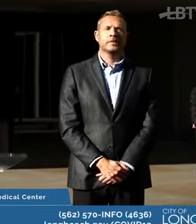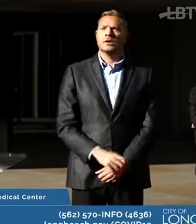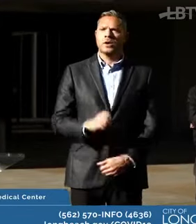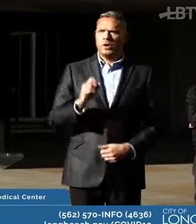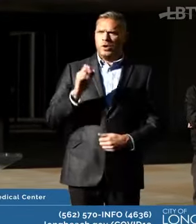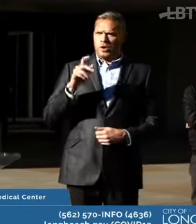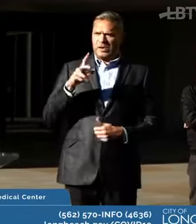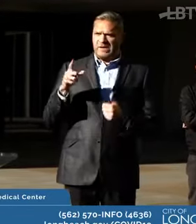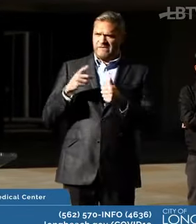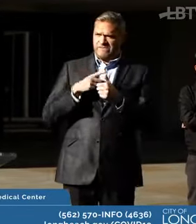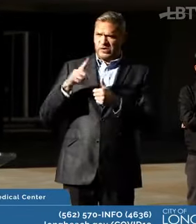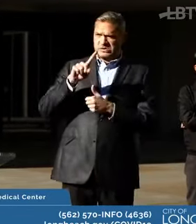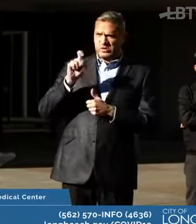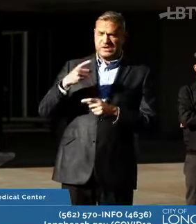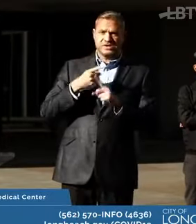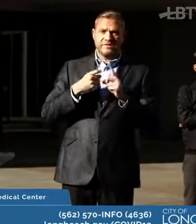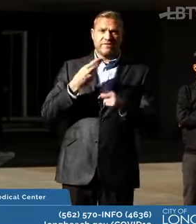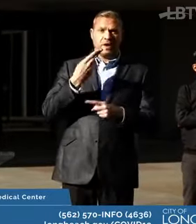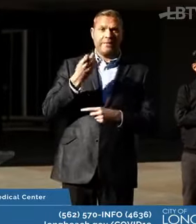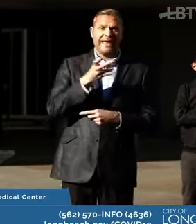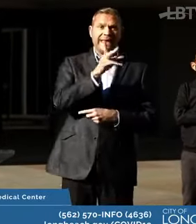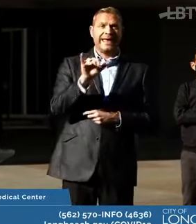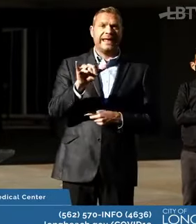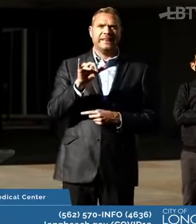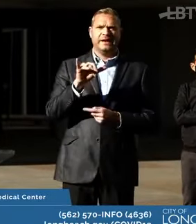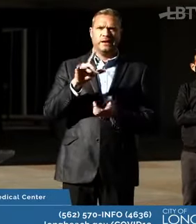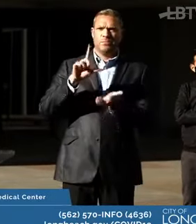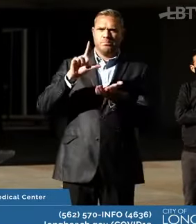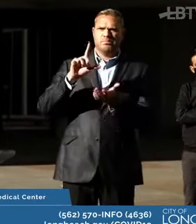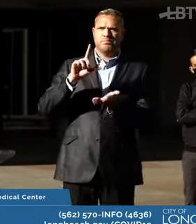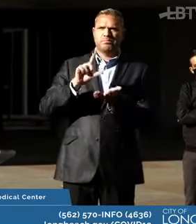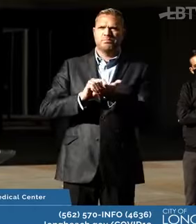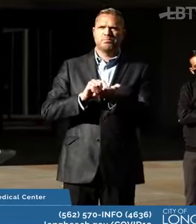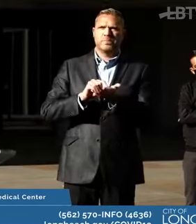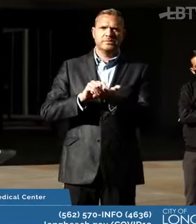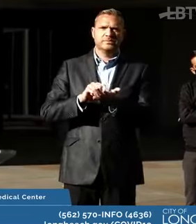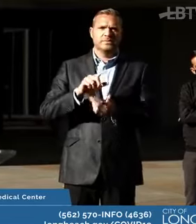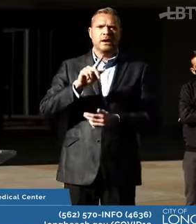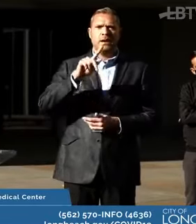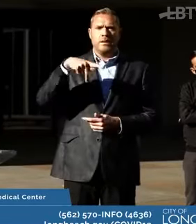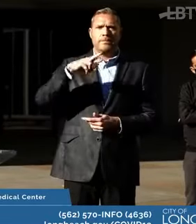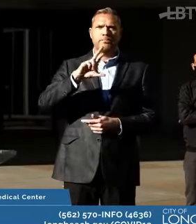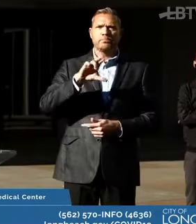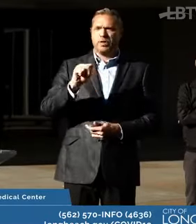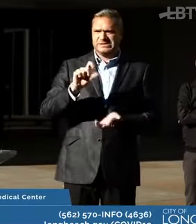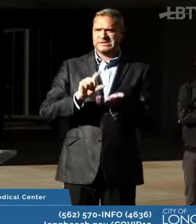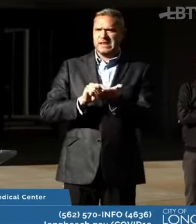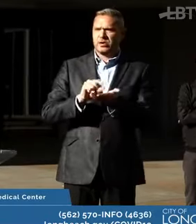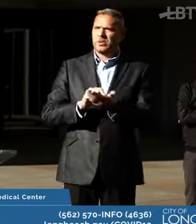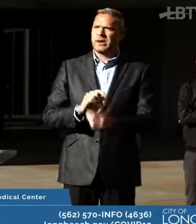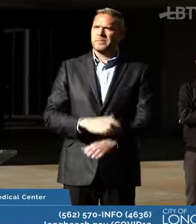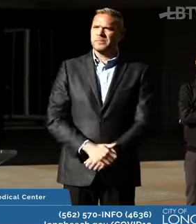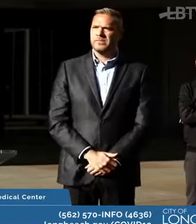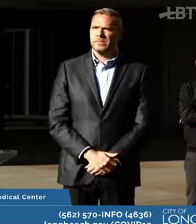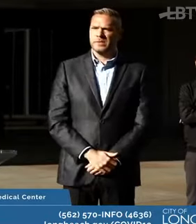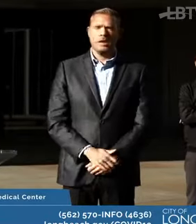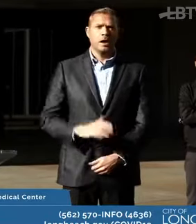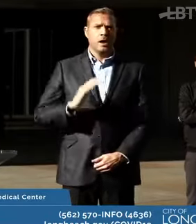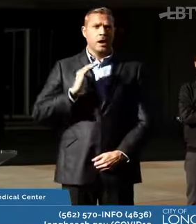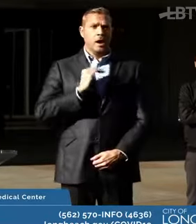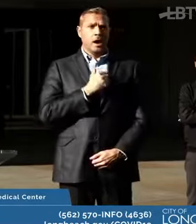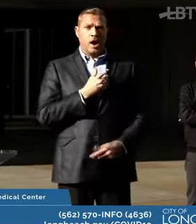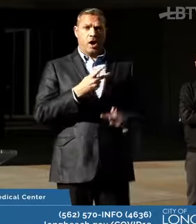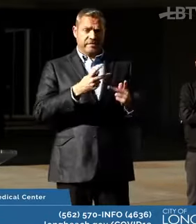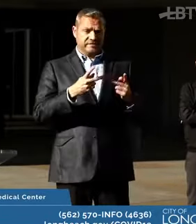Okay, these first questions are from Haley at the Press Telegram. First up, how many vaccines has your hospital received? Our facility